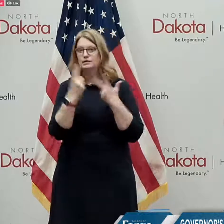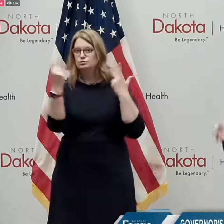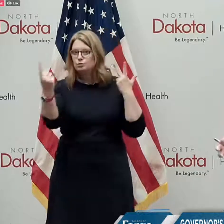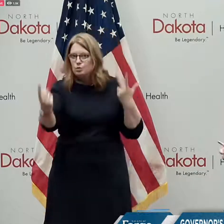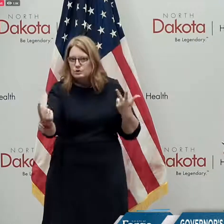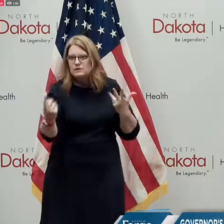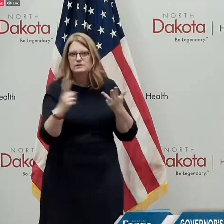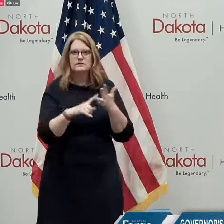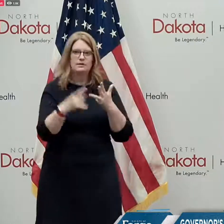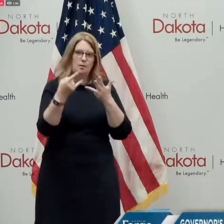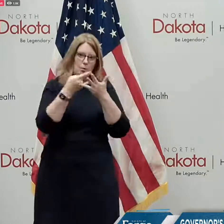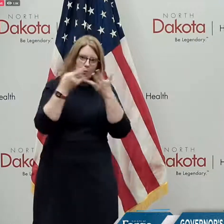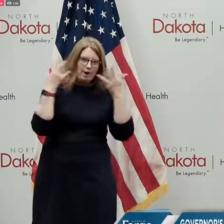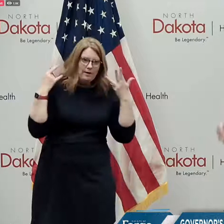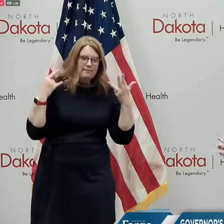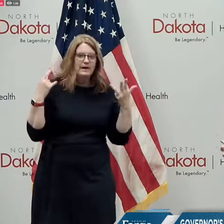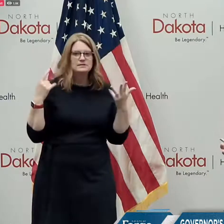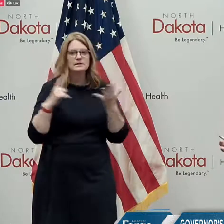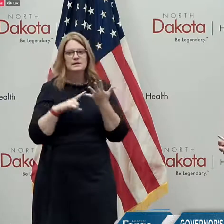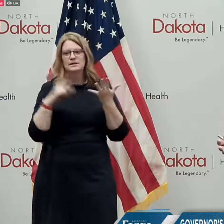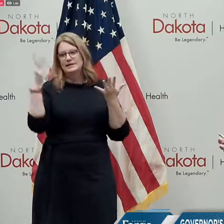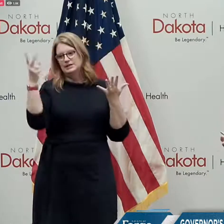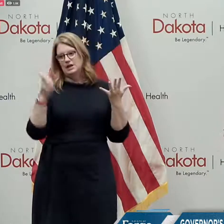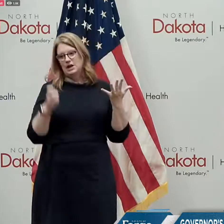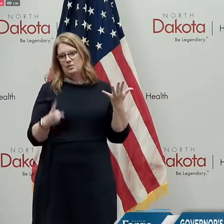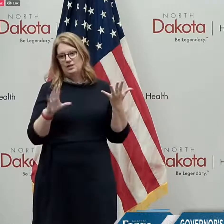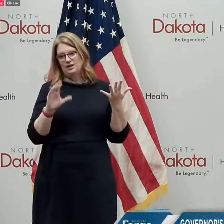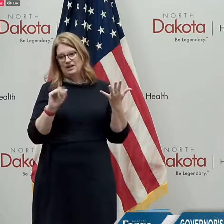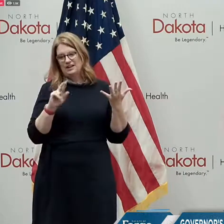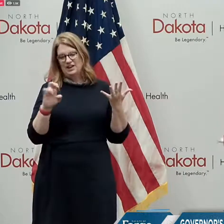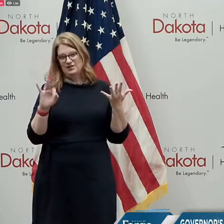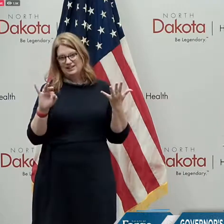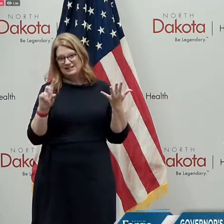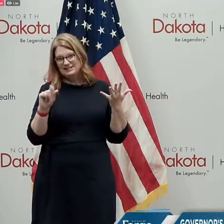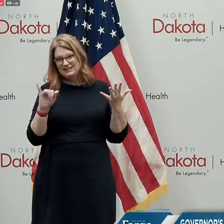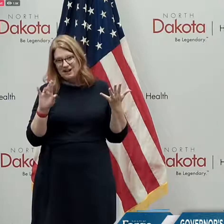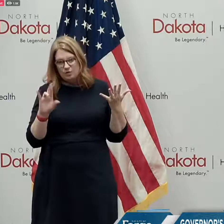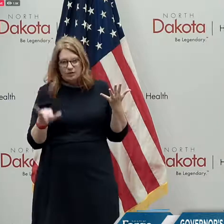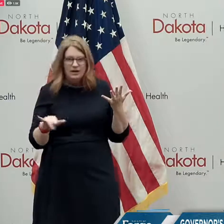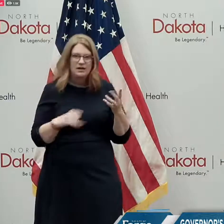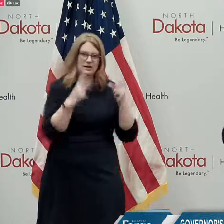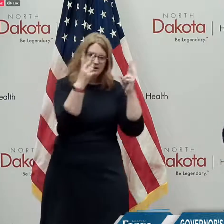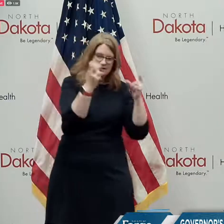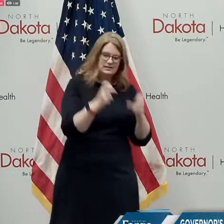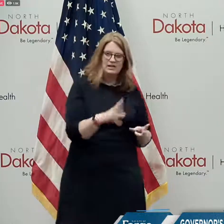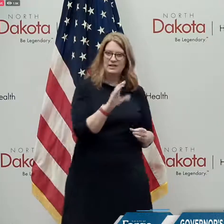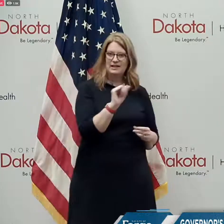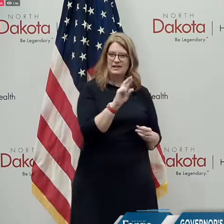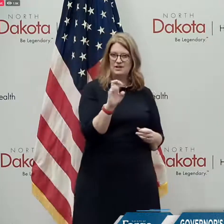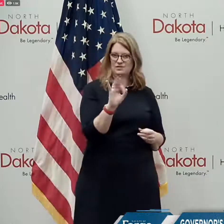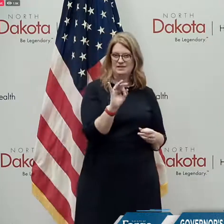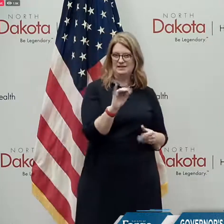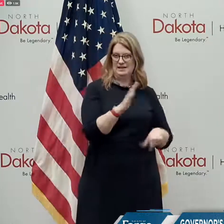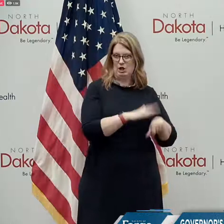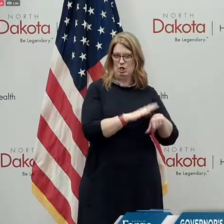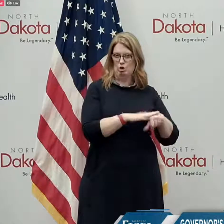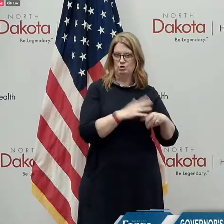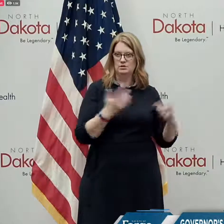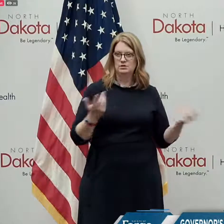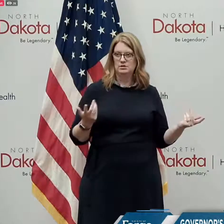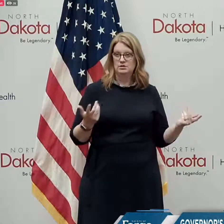distancing, wearing a mask, downloading Care19 Diary, downloading Care19 Alert. None of those things are